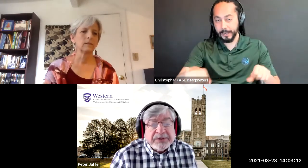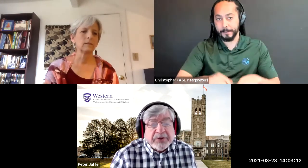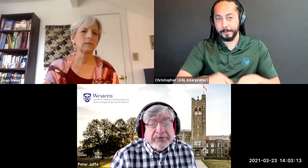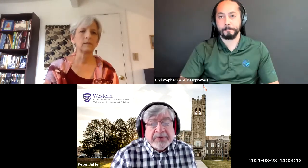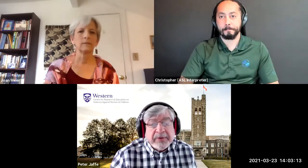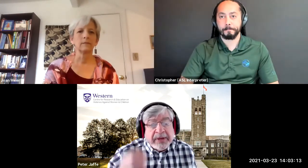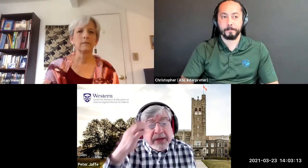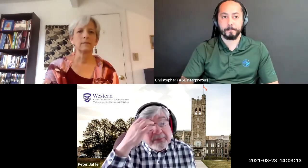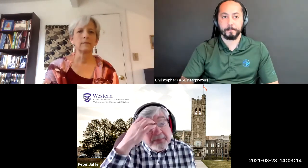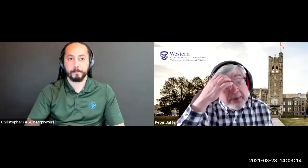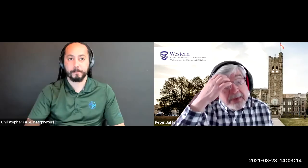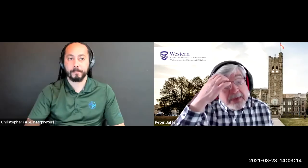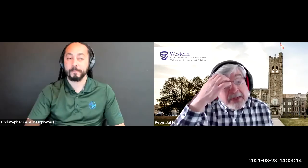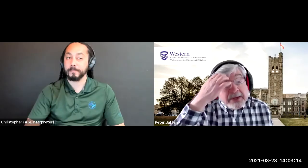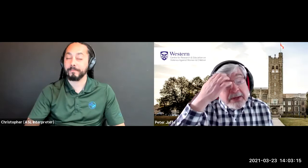much, Joan.